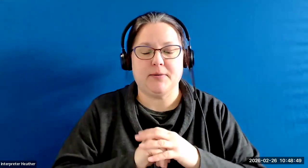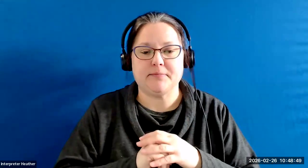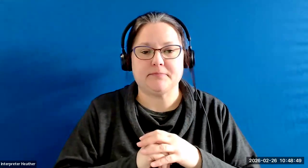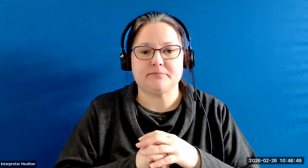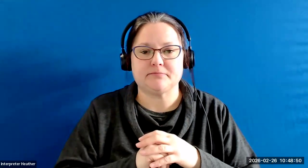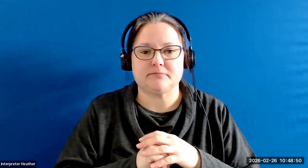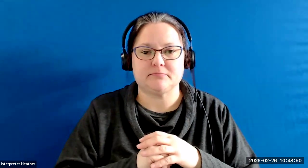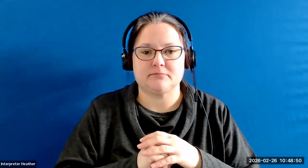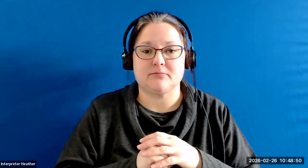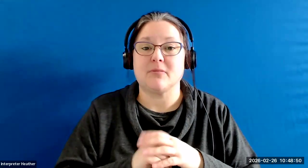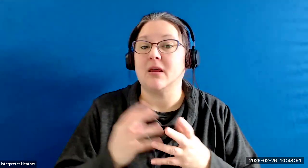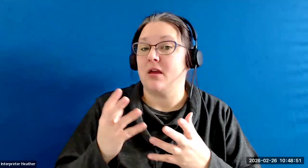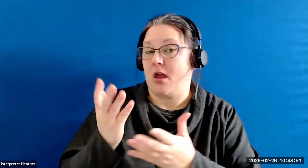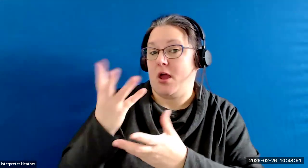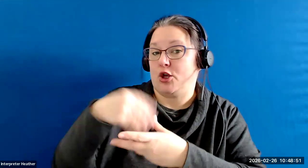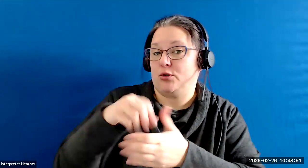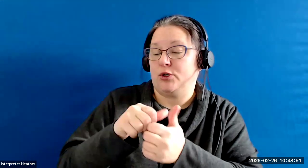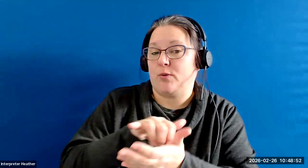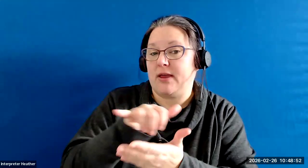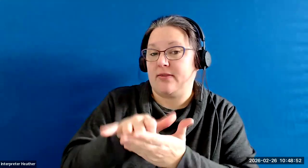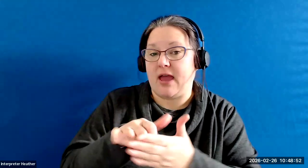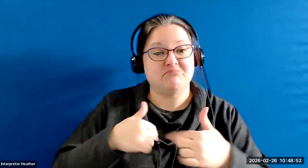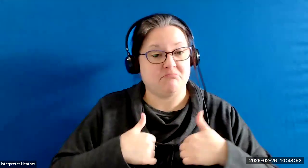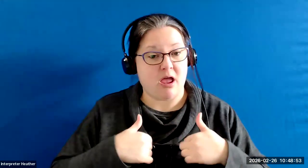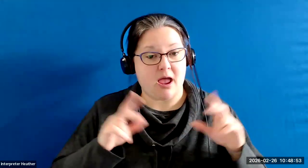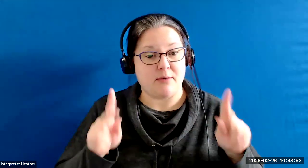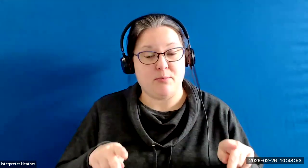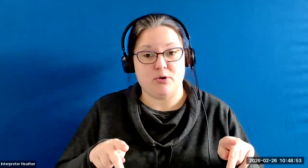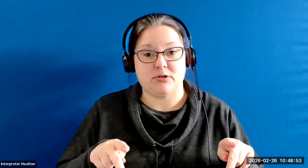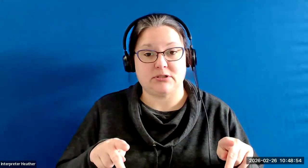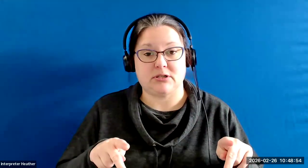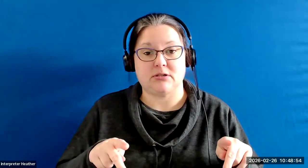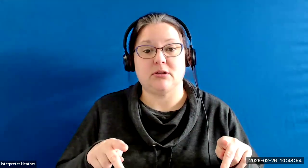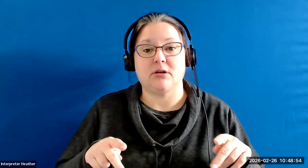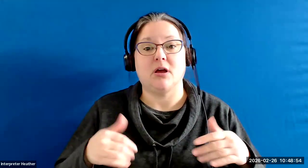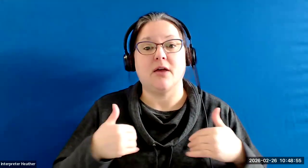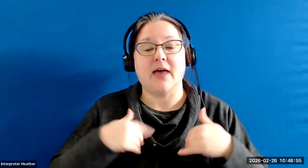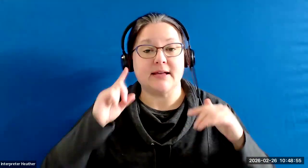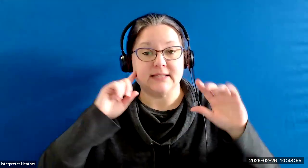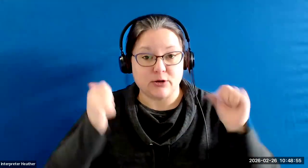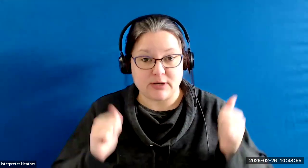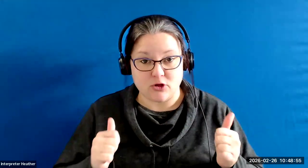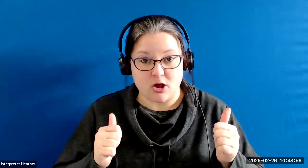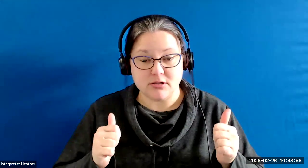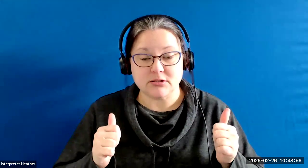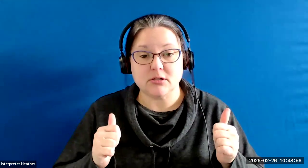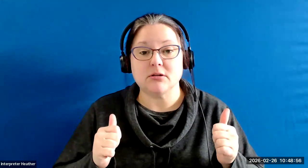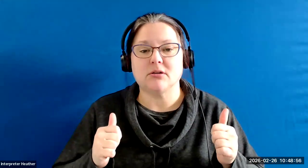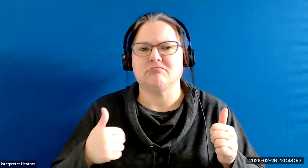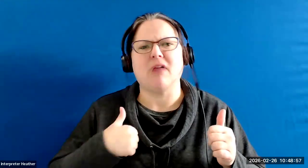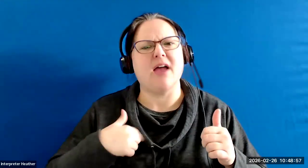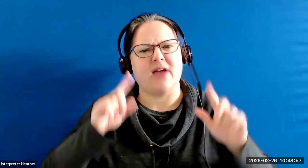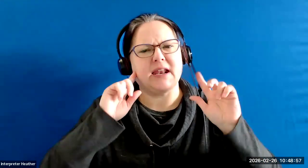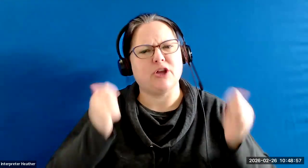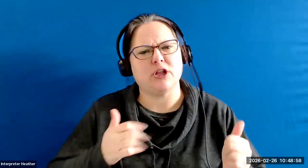And part of that effort, I am a person with significant hearing loss, and I have had one my